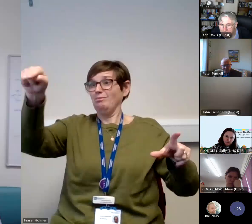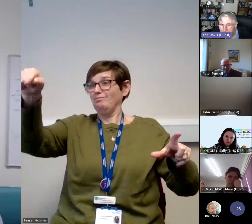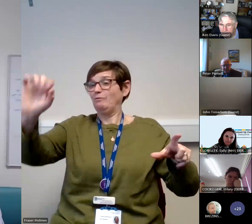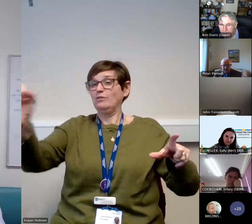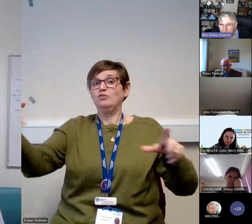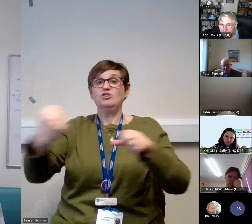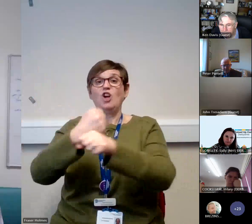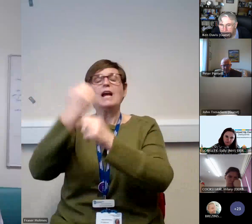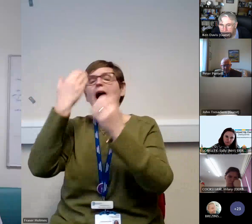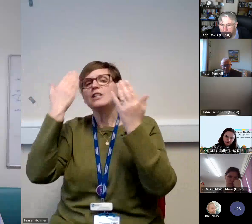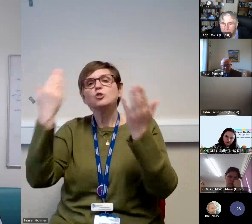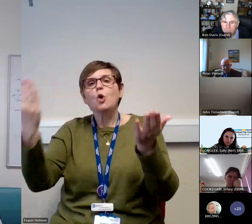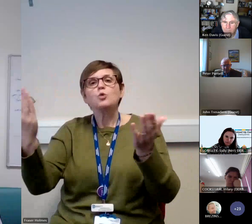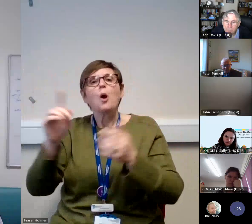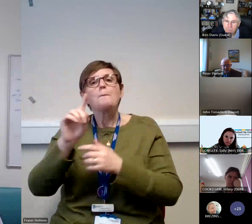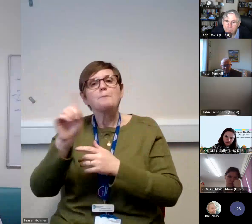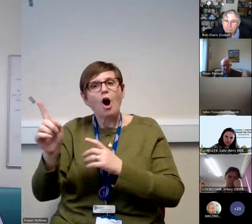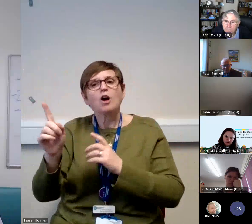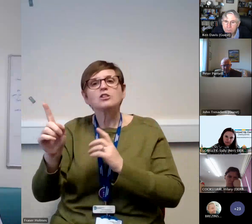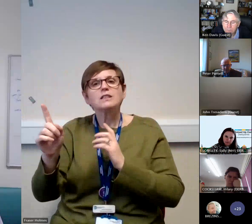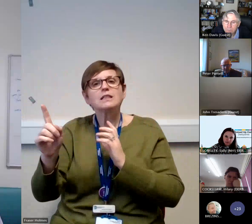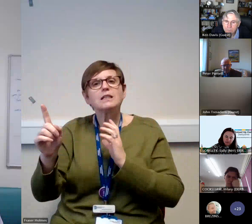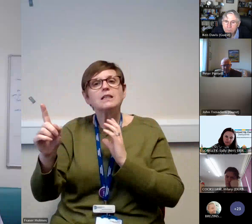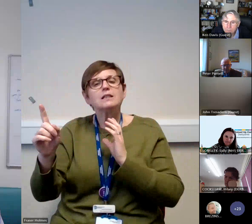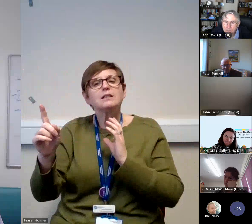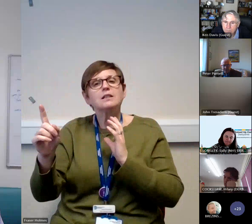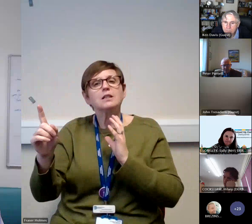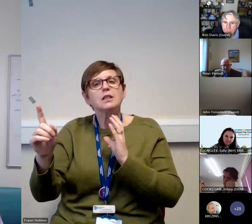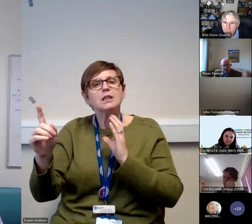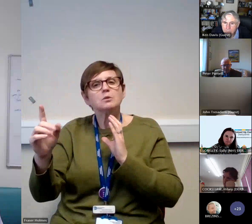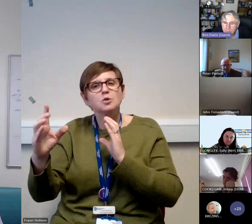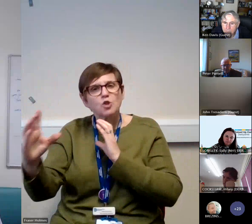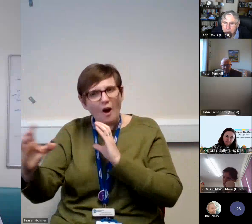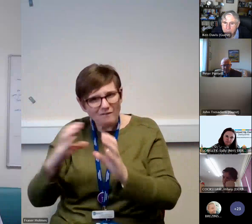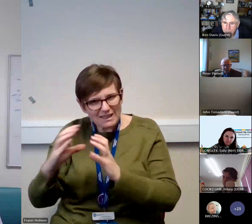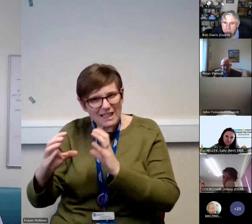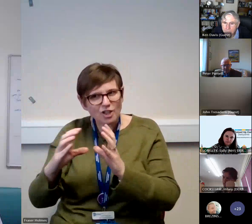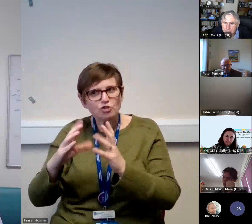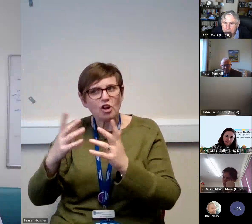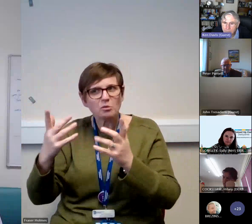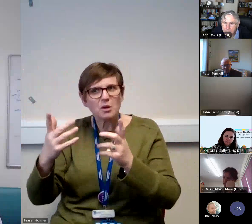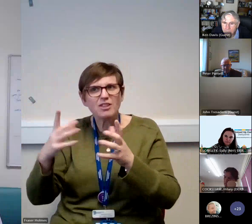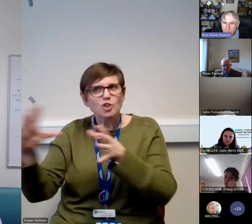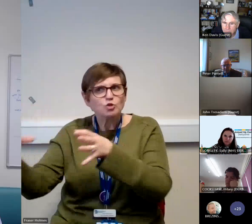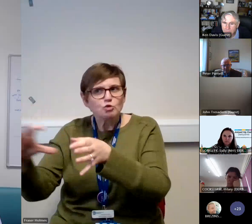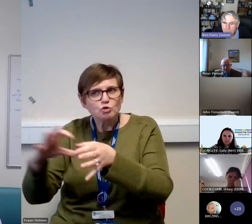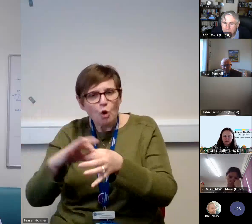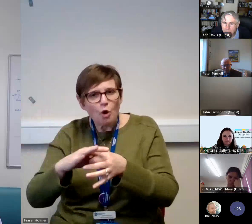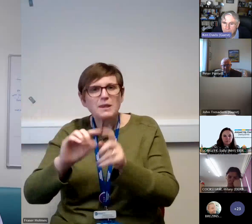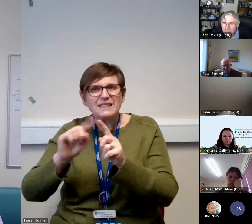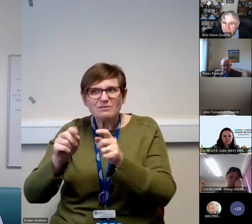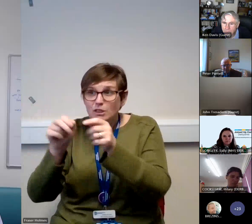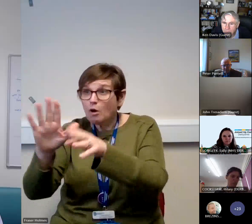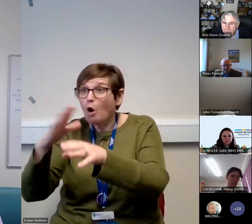But that was certainly a conversation about the join between the various different systems